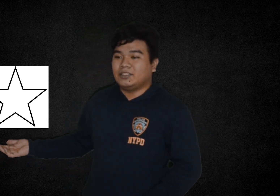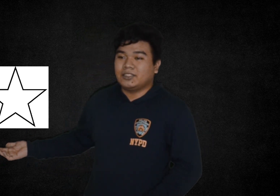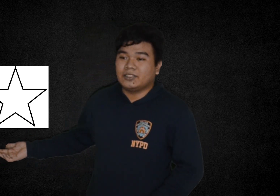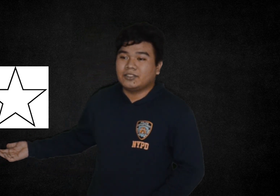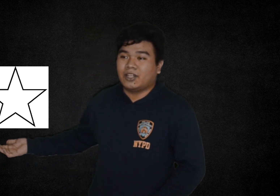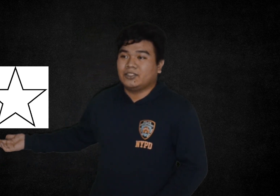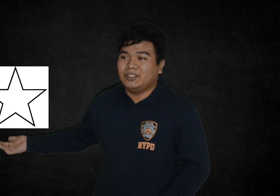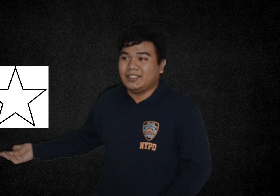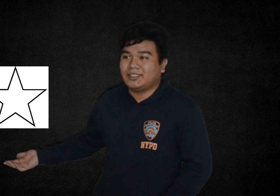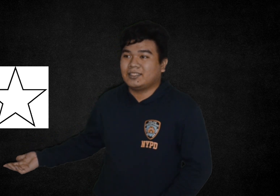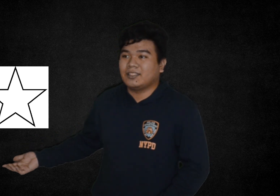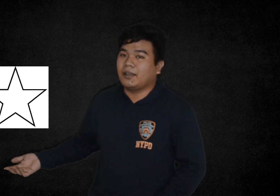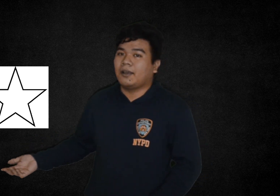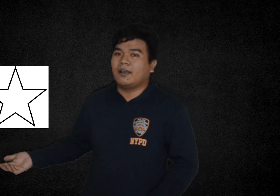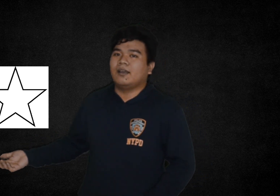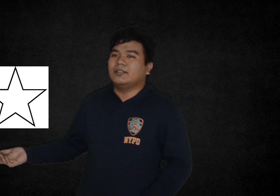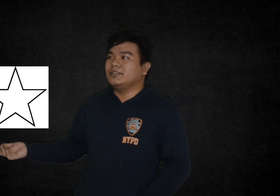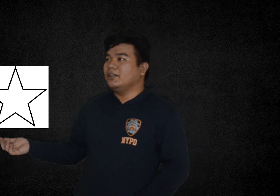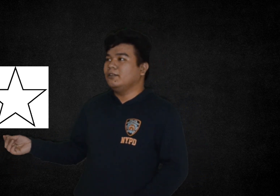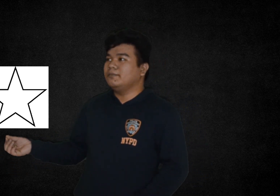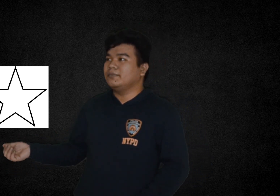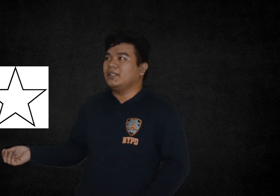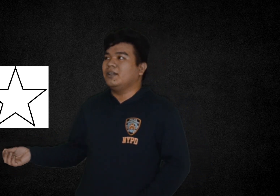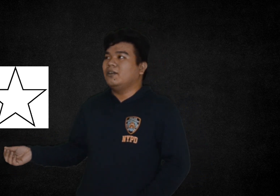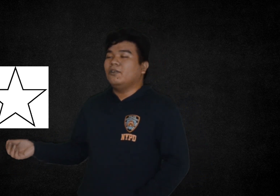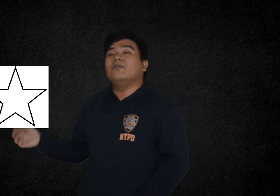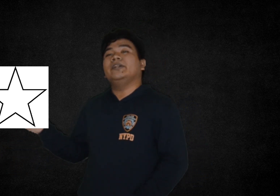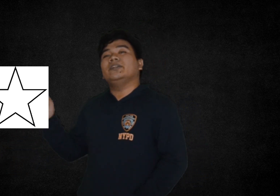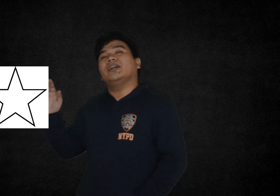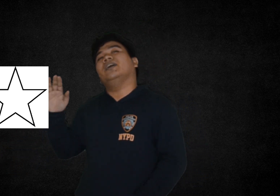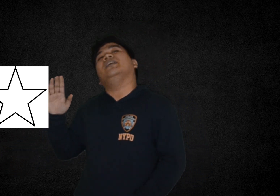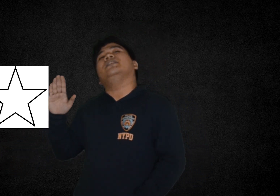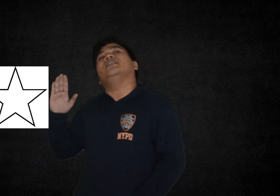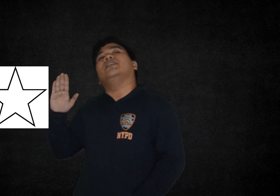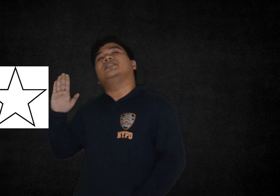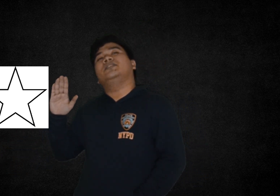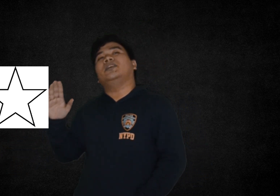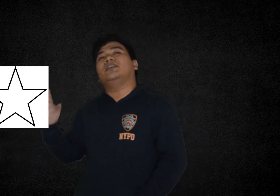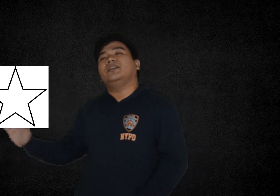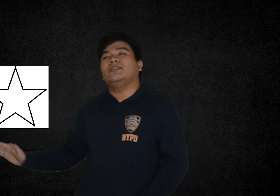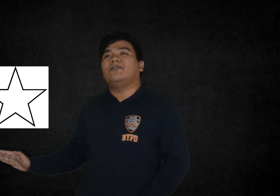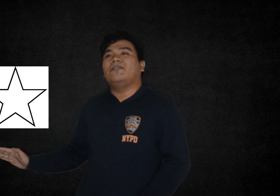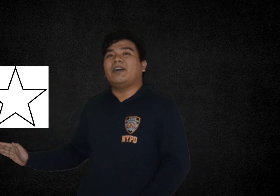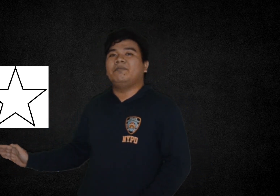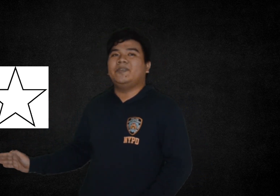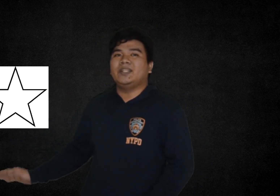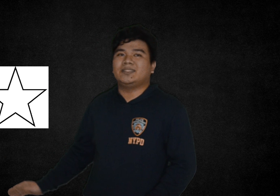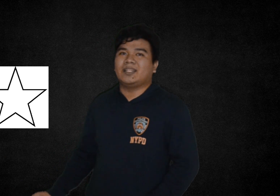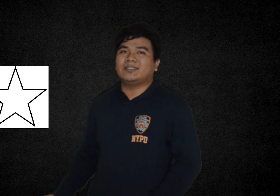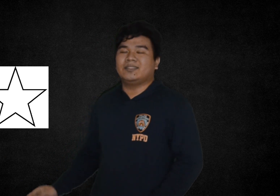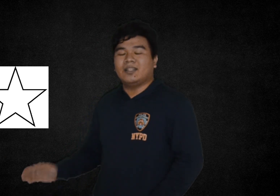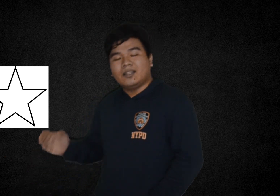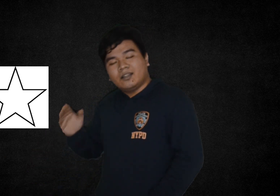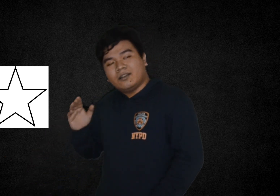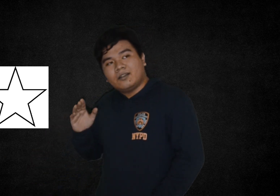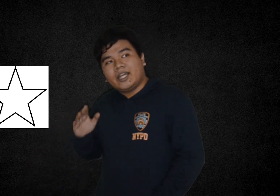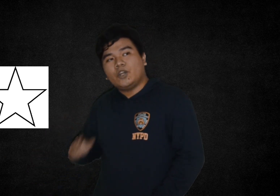teacher taught you this. So when you cut a star in five pieces